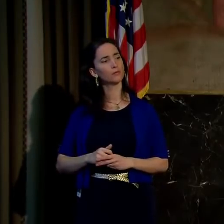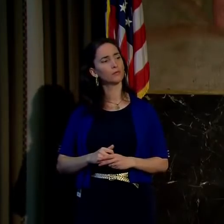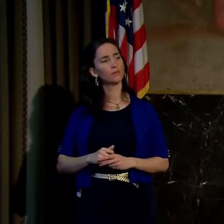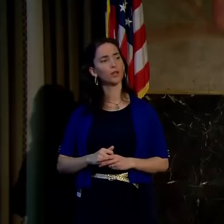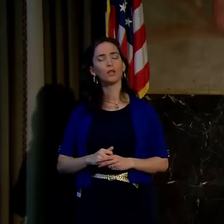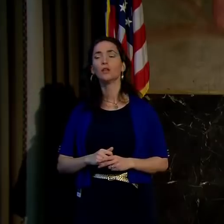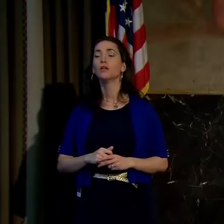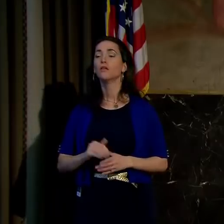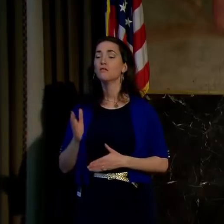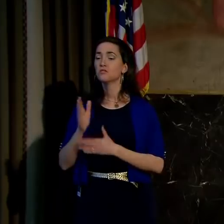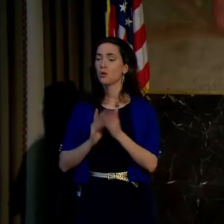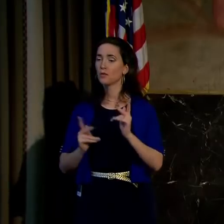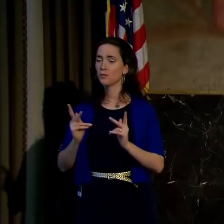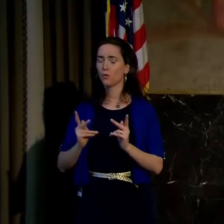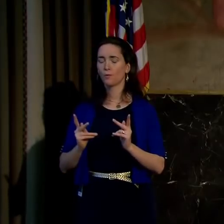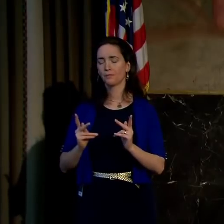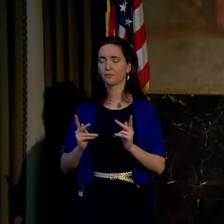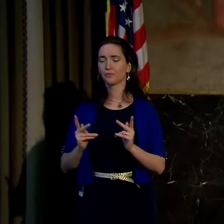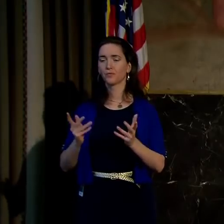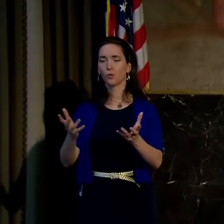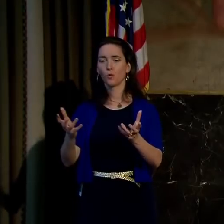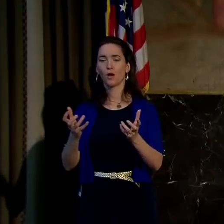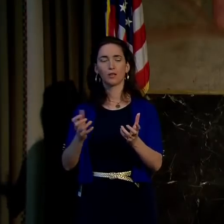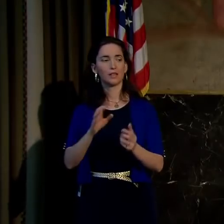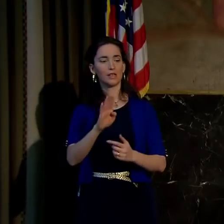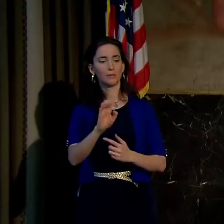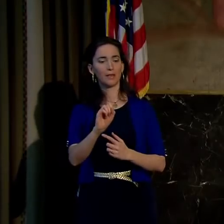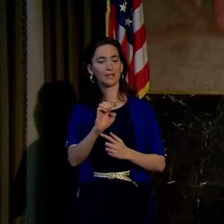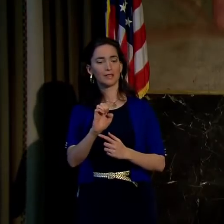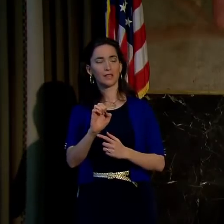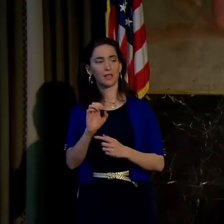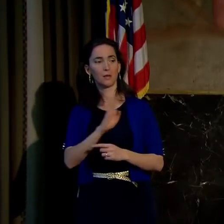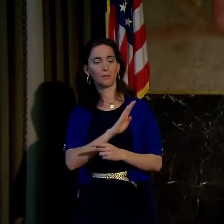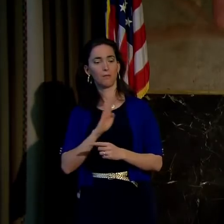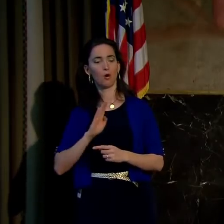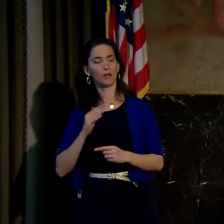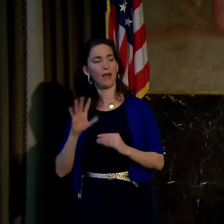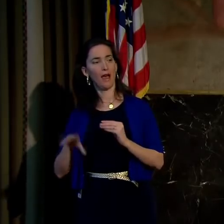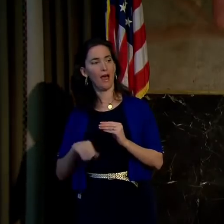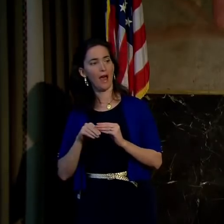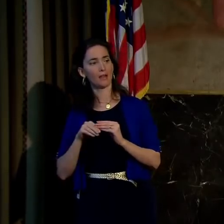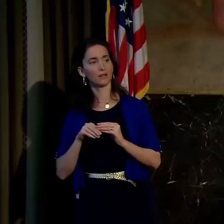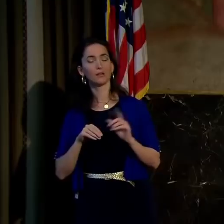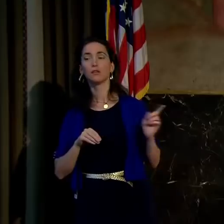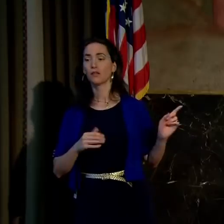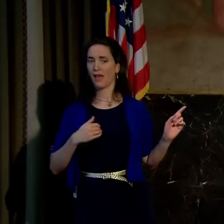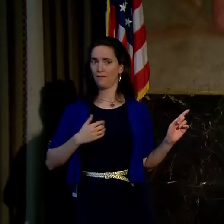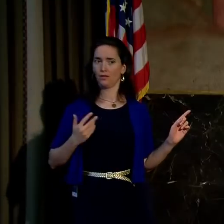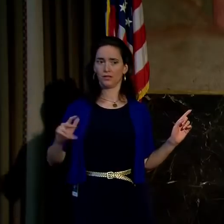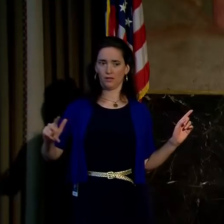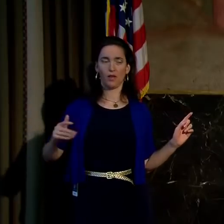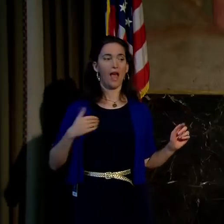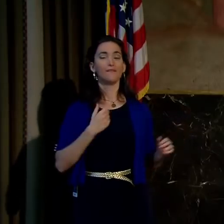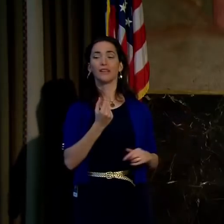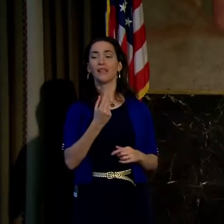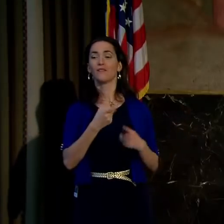to Bessie. I guess I won't call it Bessie board. I think it would be a third. There are two. third. There are I'm two of sorry. 8 now. So you have